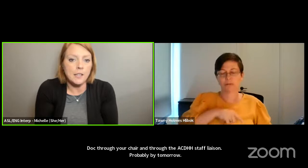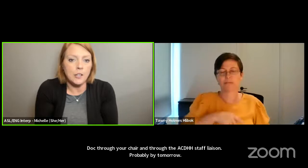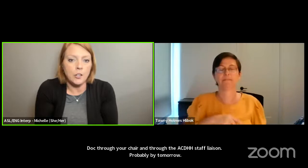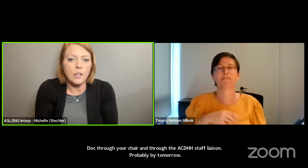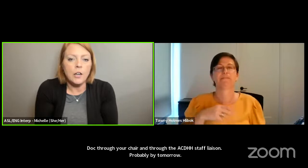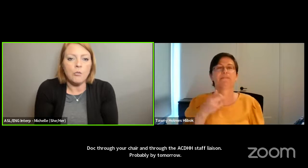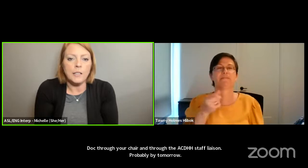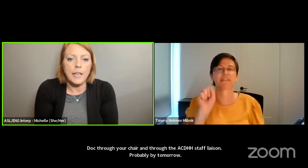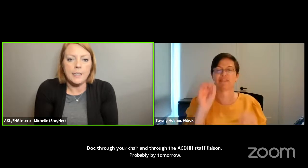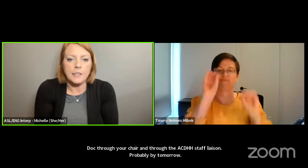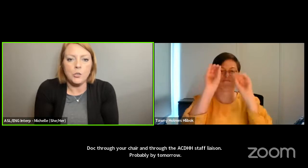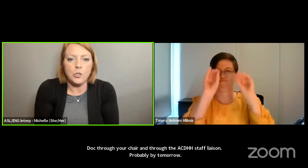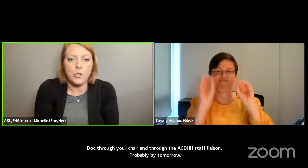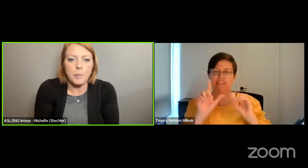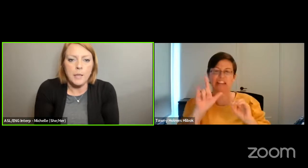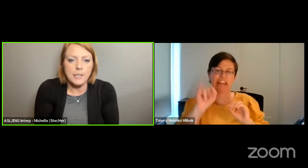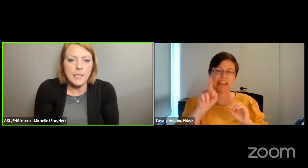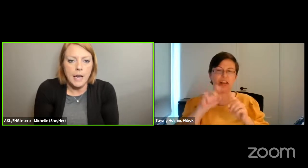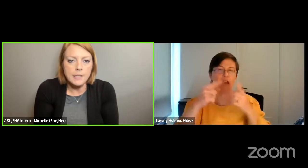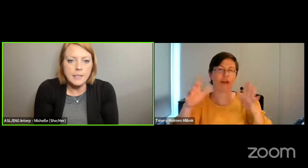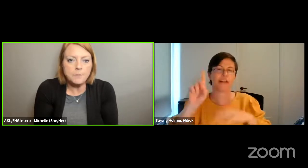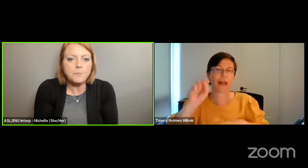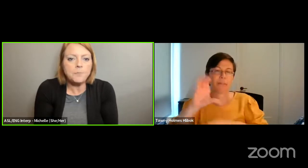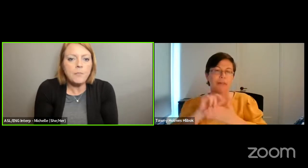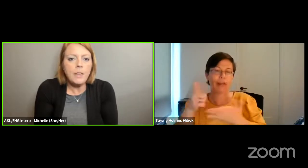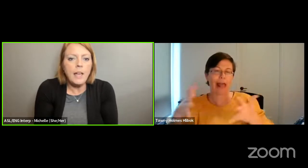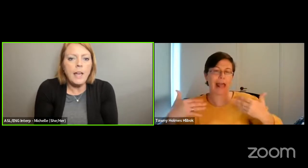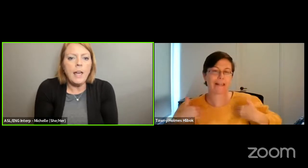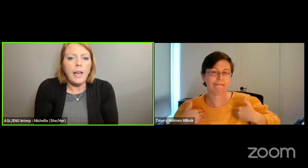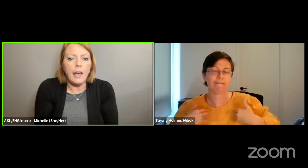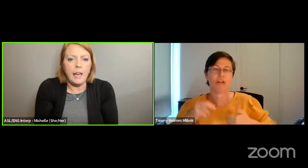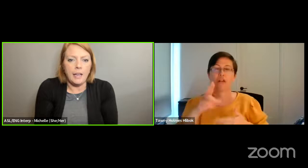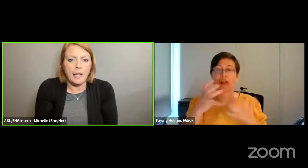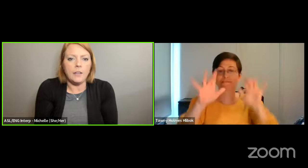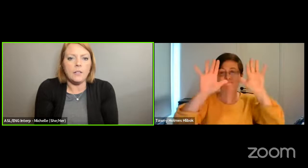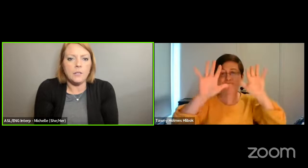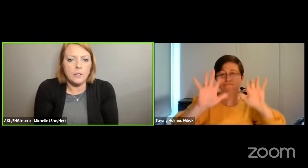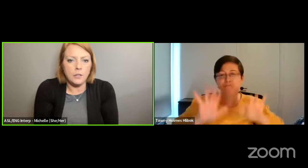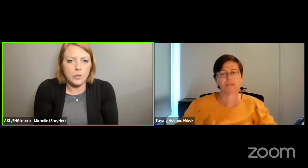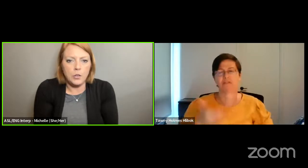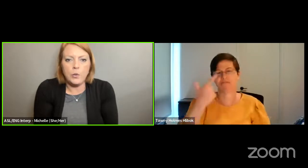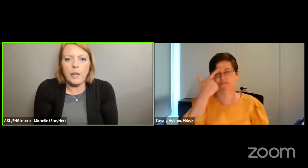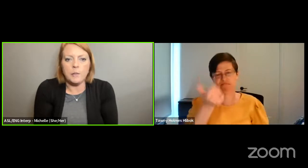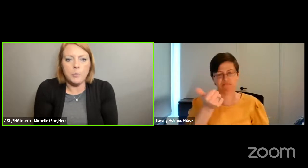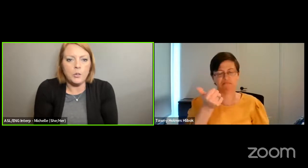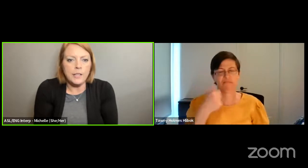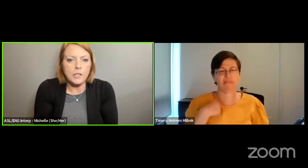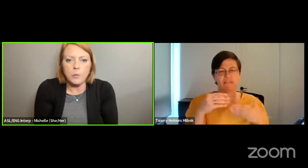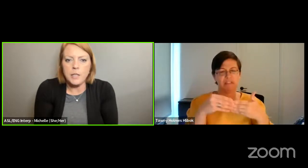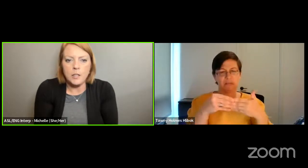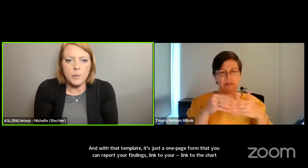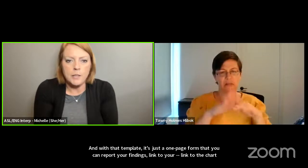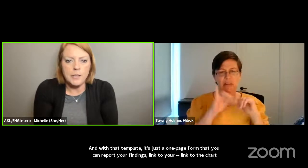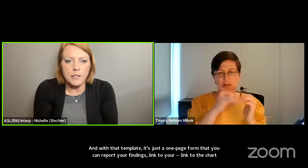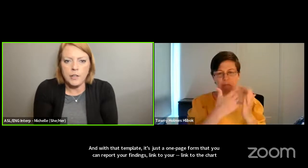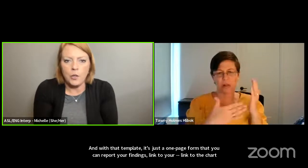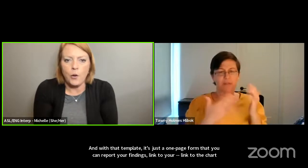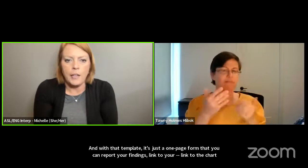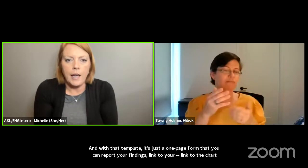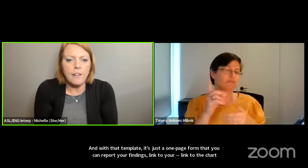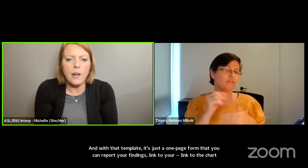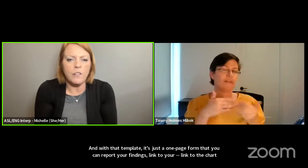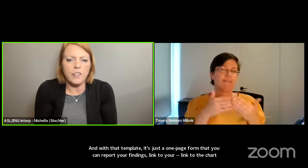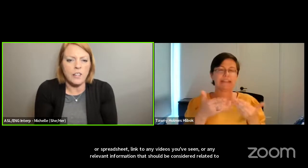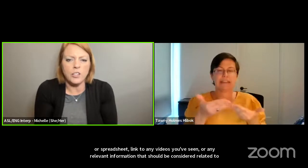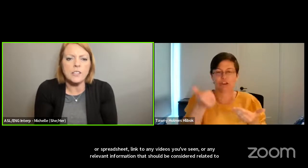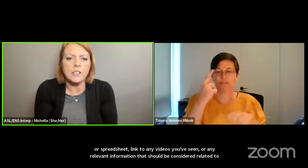be considered related to your committee's tasks. And you can pull links from documentation that you